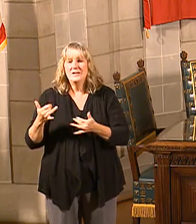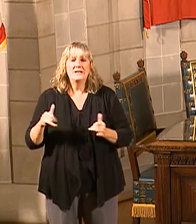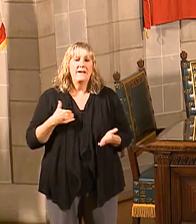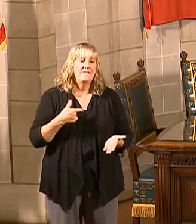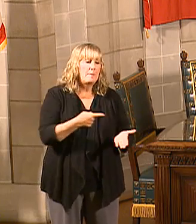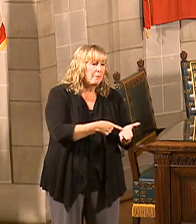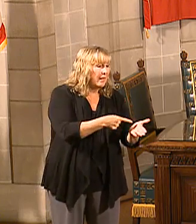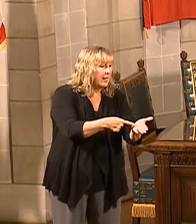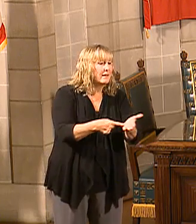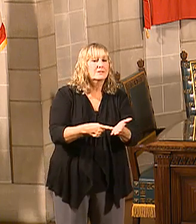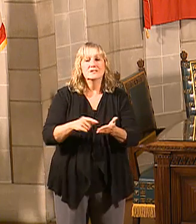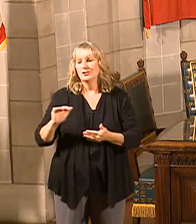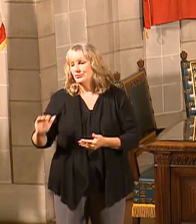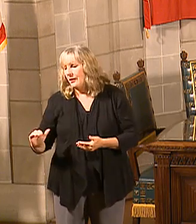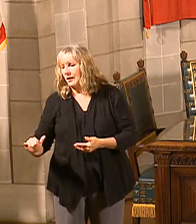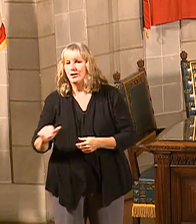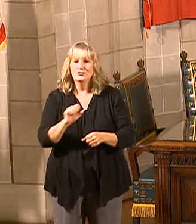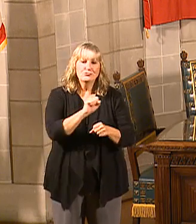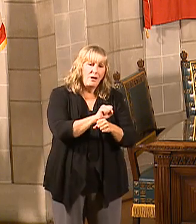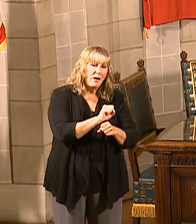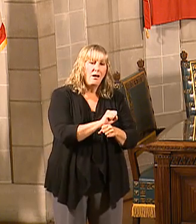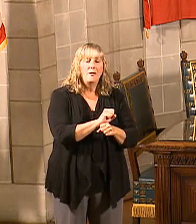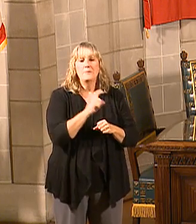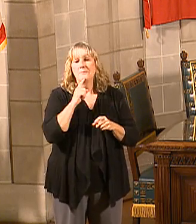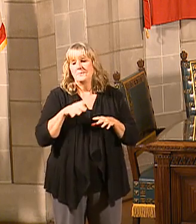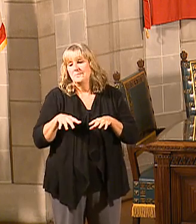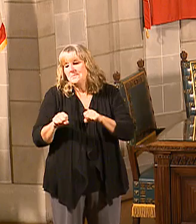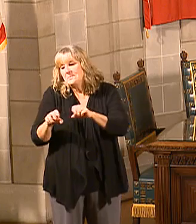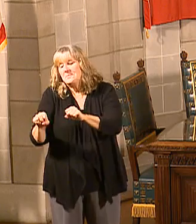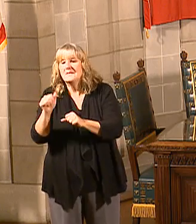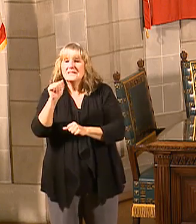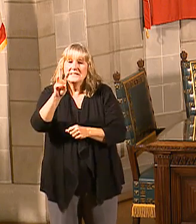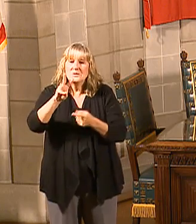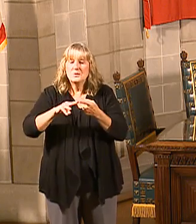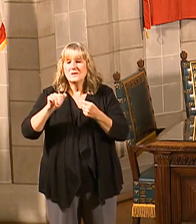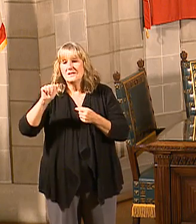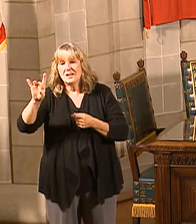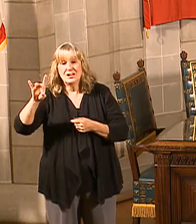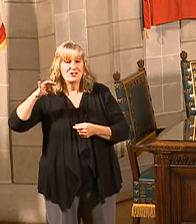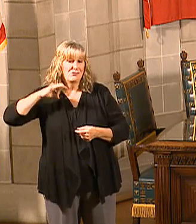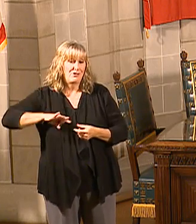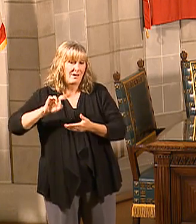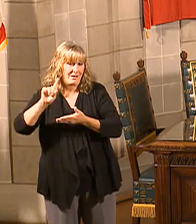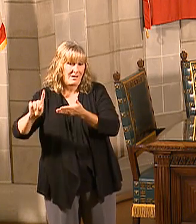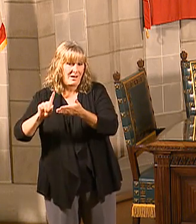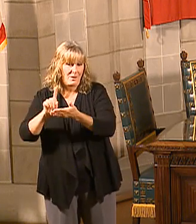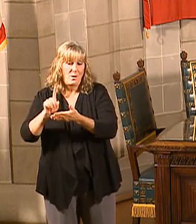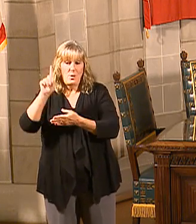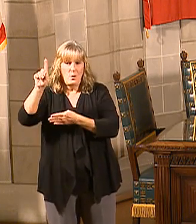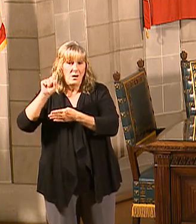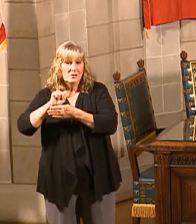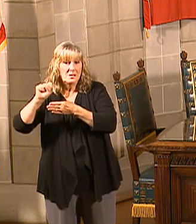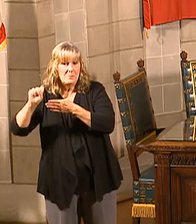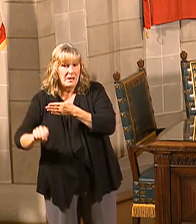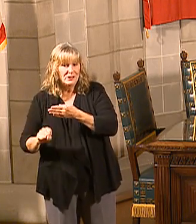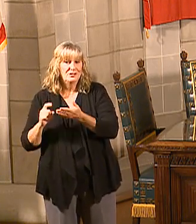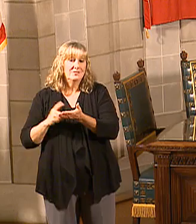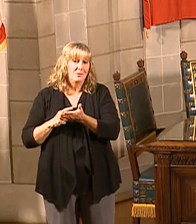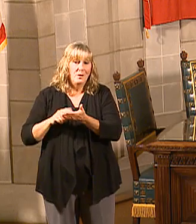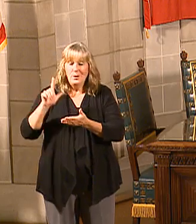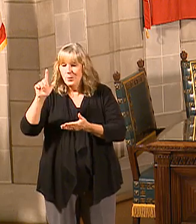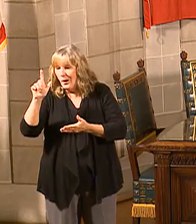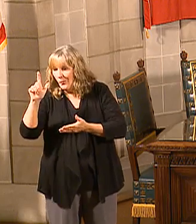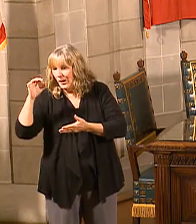a child, and a job, taking anywhere between 16 to 18 credit hours, one semester even 21 credit